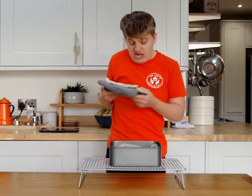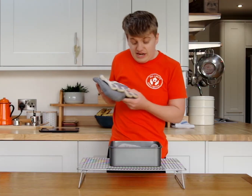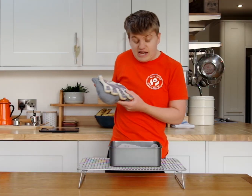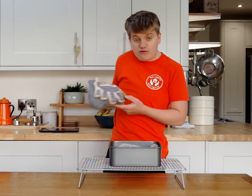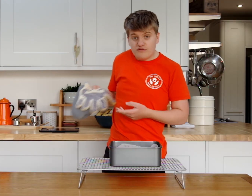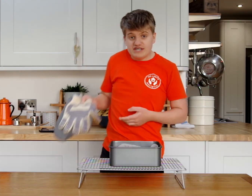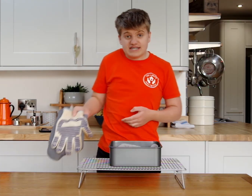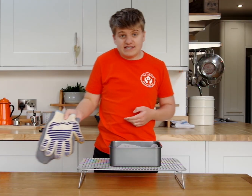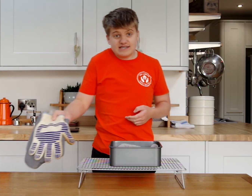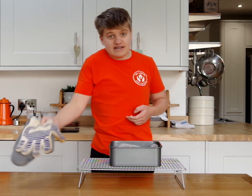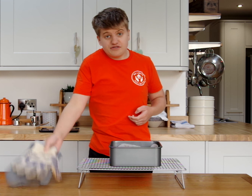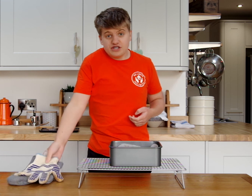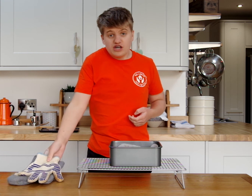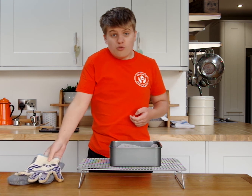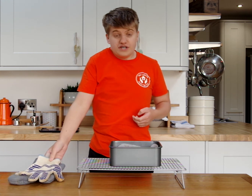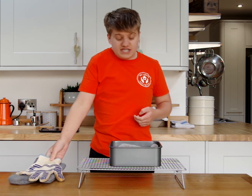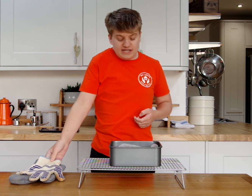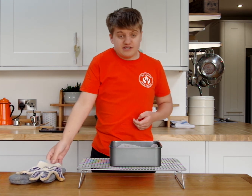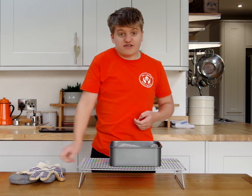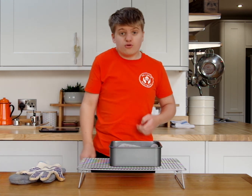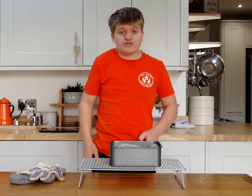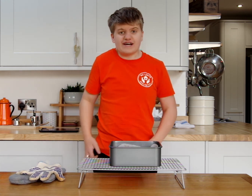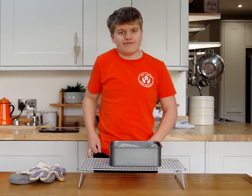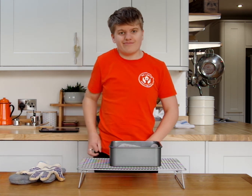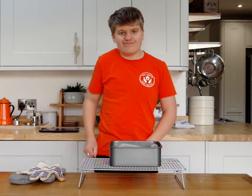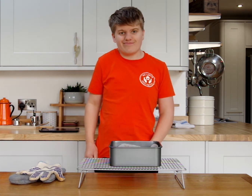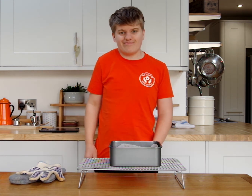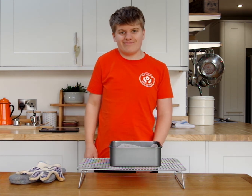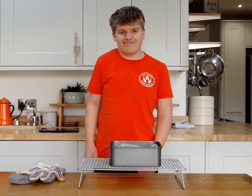And now I've taken these out, we need to let this cool down.